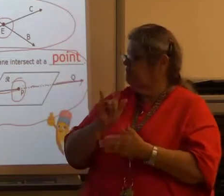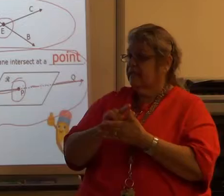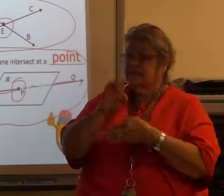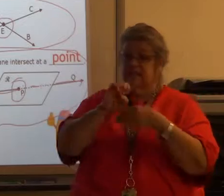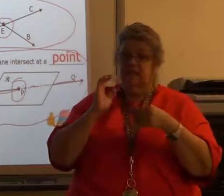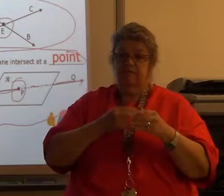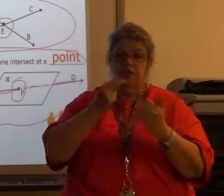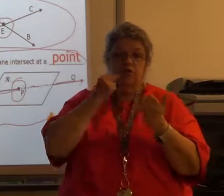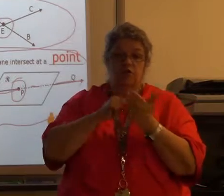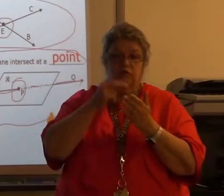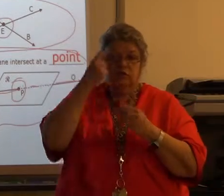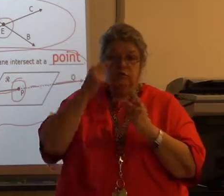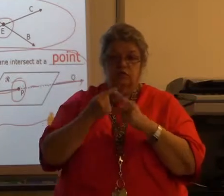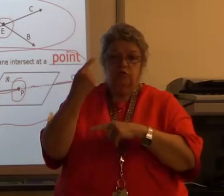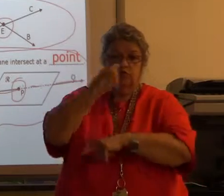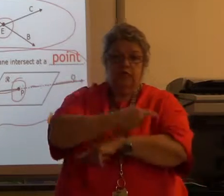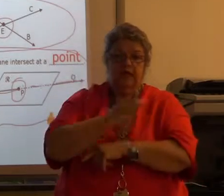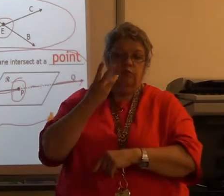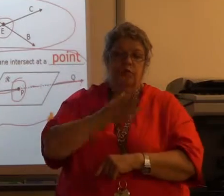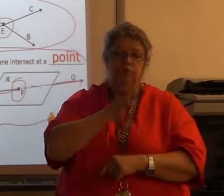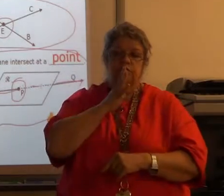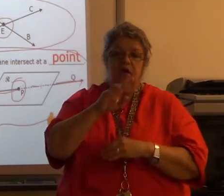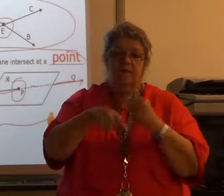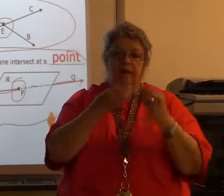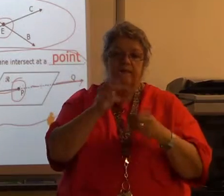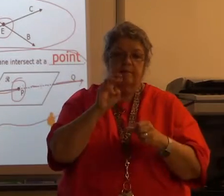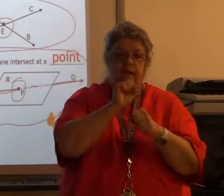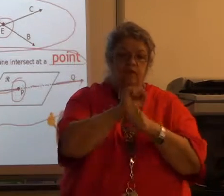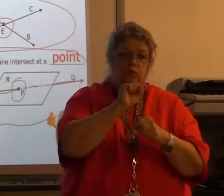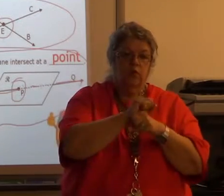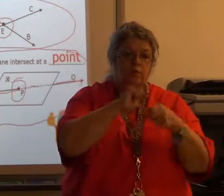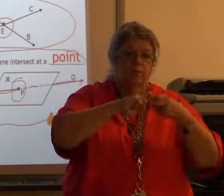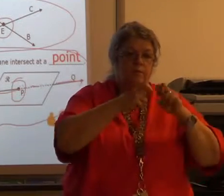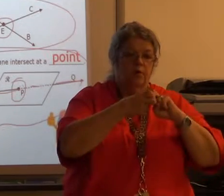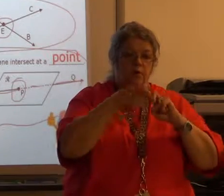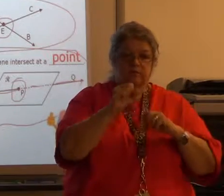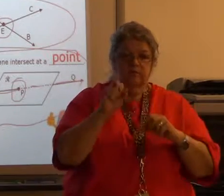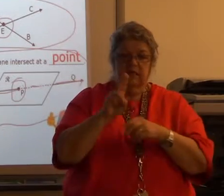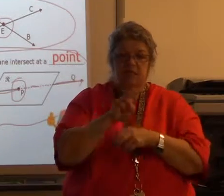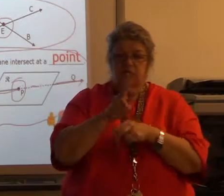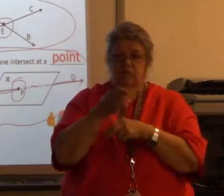for today. We'll talk about them and work some problems using these in class today. See you tomorrow.